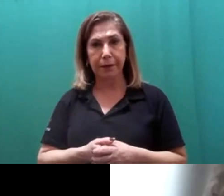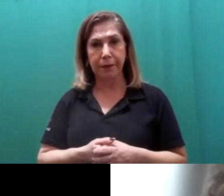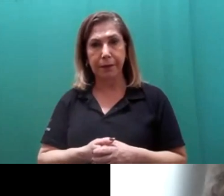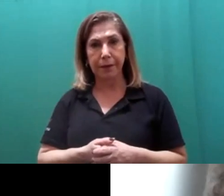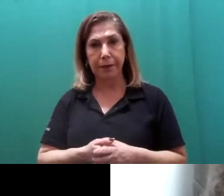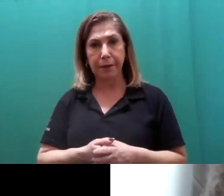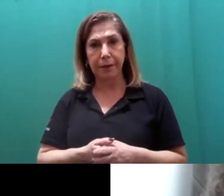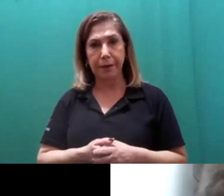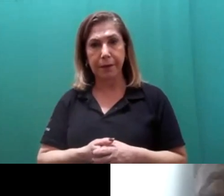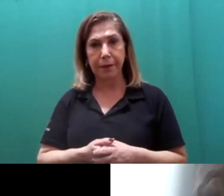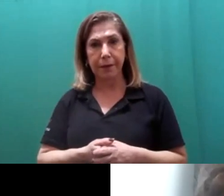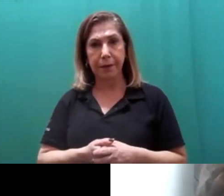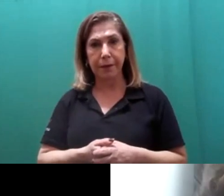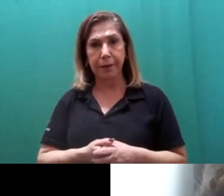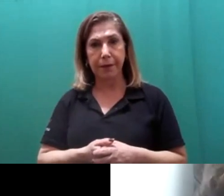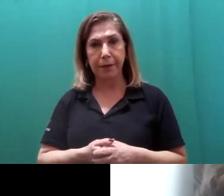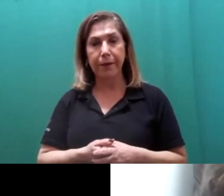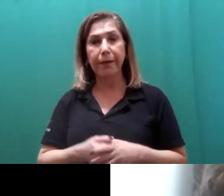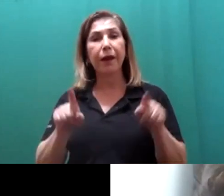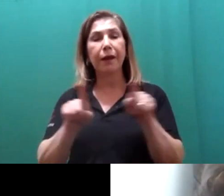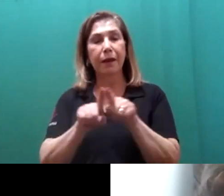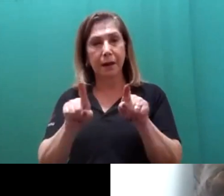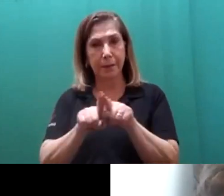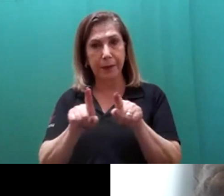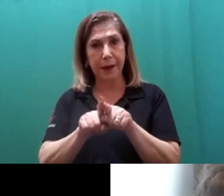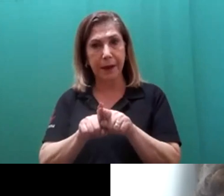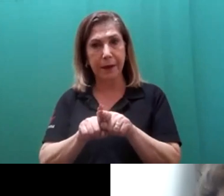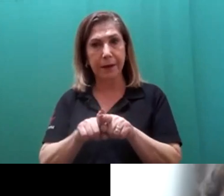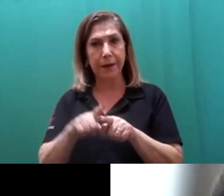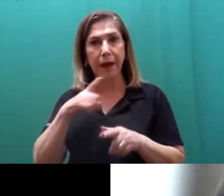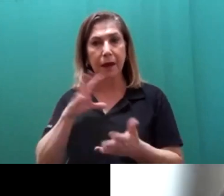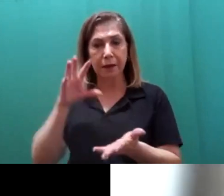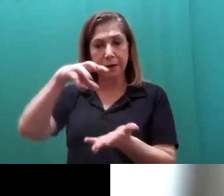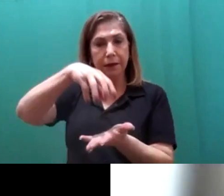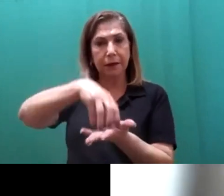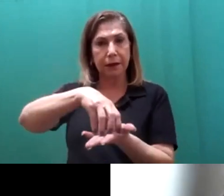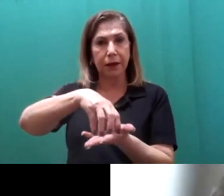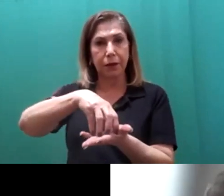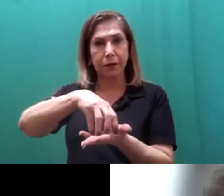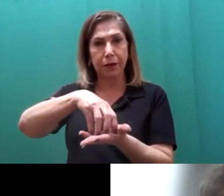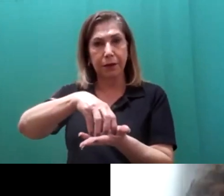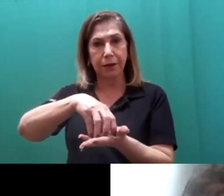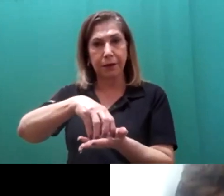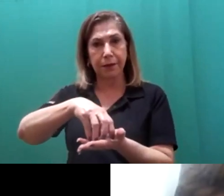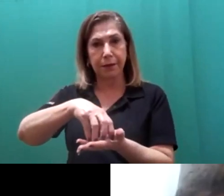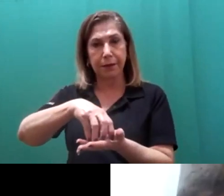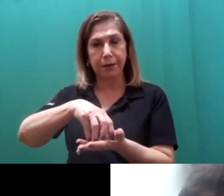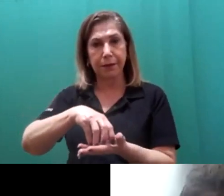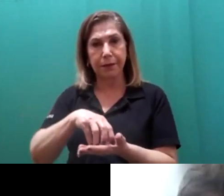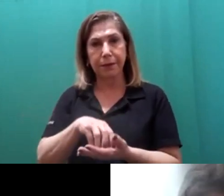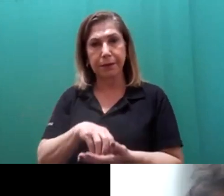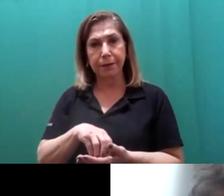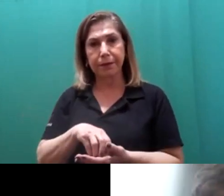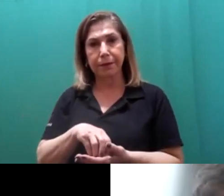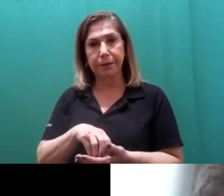hub, a zero food waste hub for the different neighbors of the city, in which